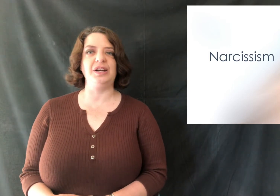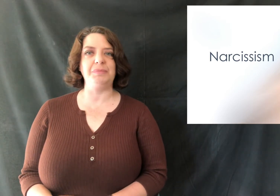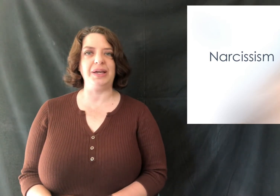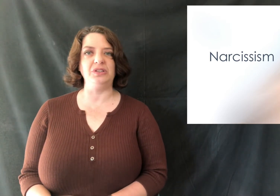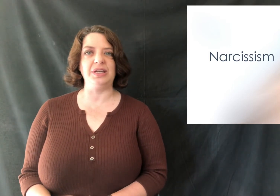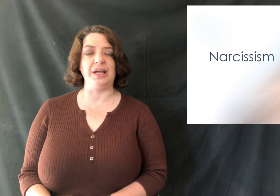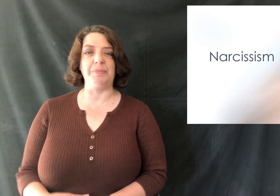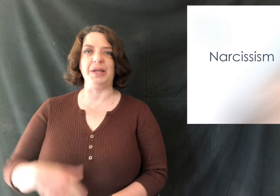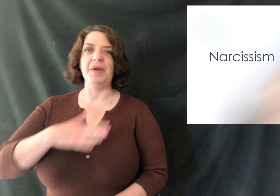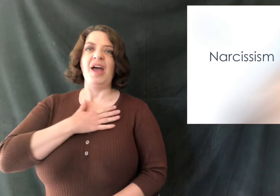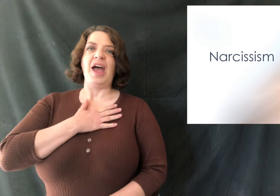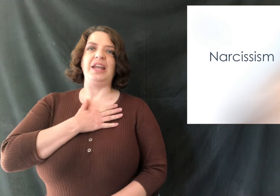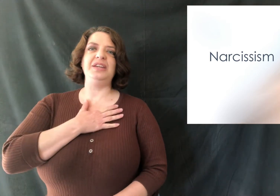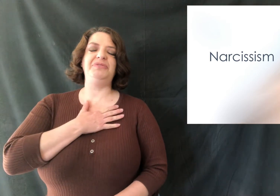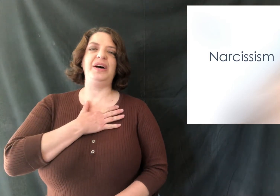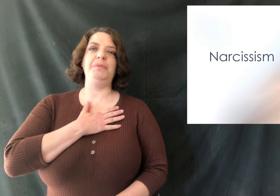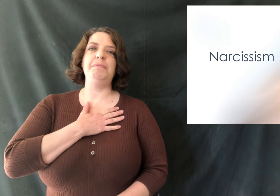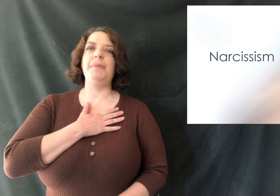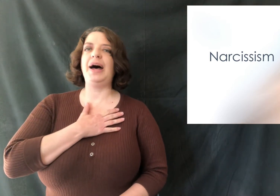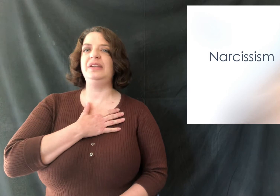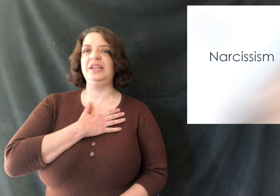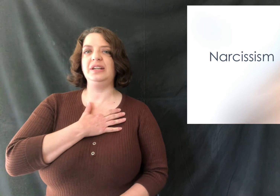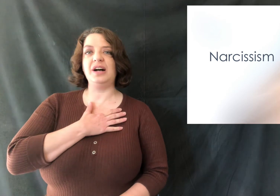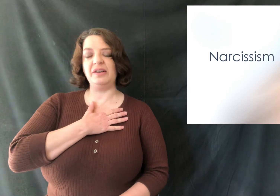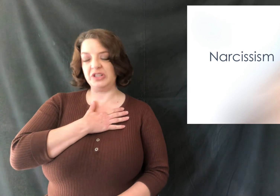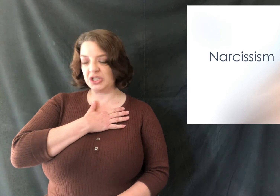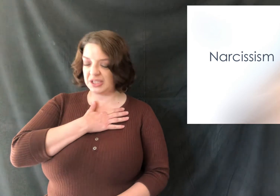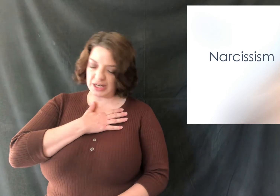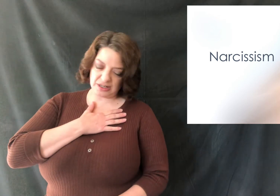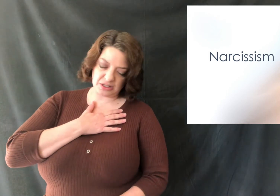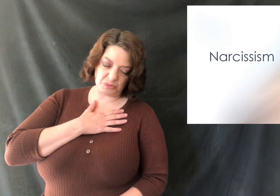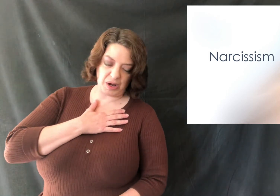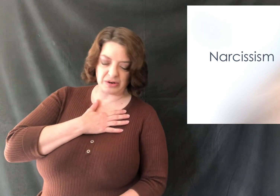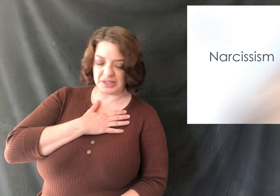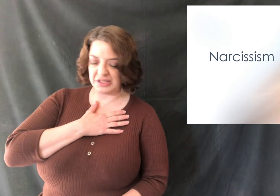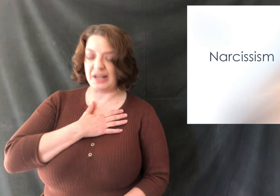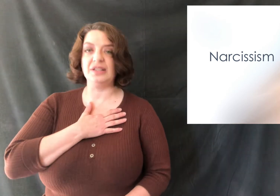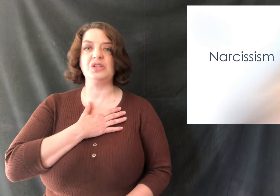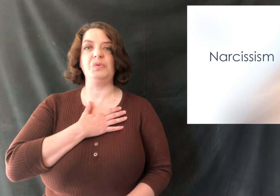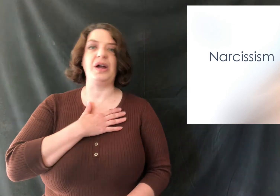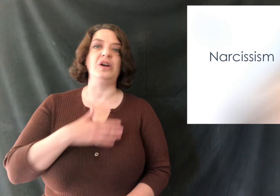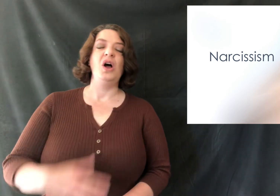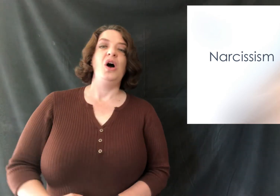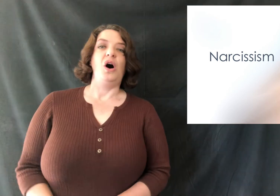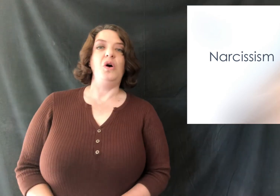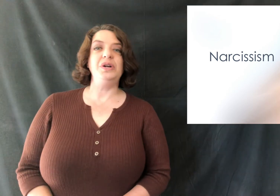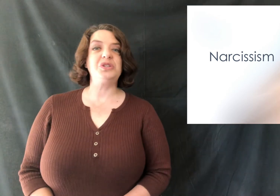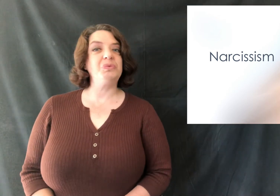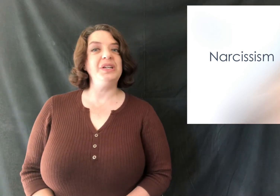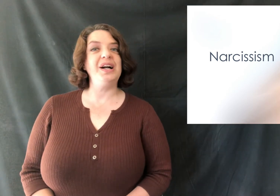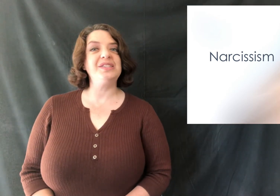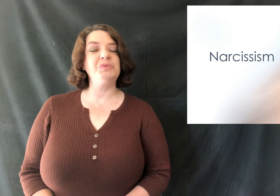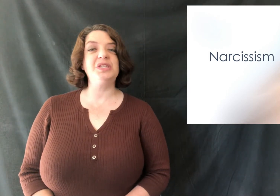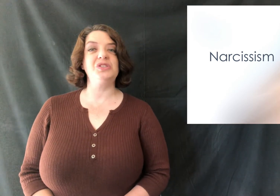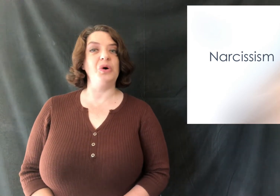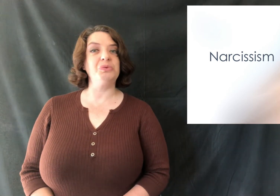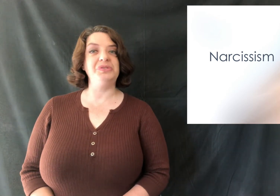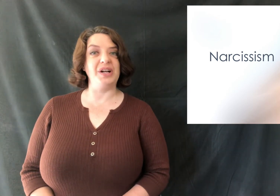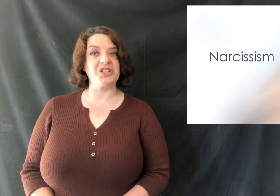man looking up at him. And he fell madly in love and just stared into the water and stared into the water, only to realize it was his own reflection